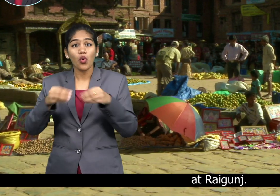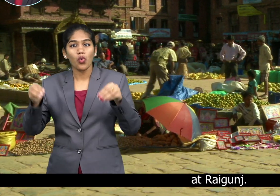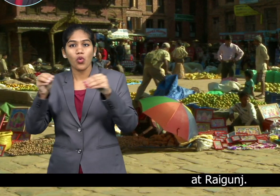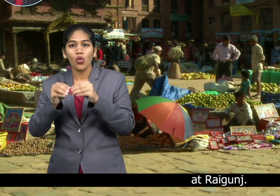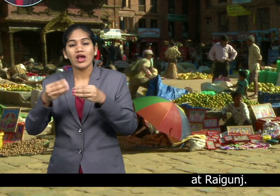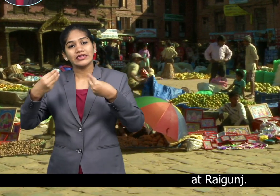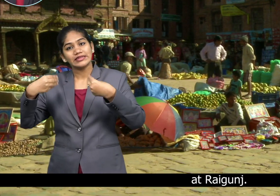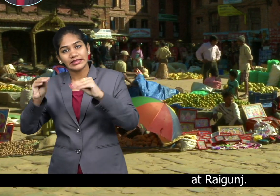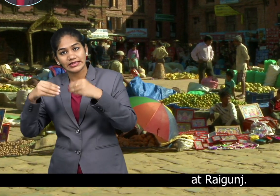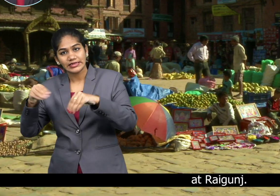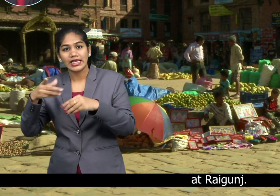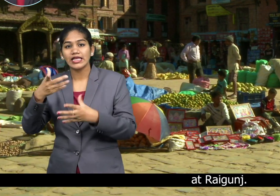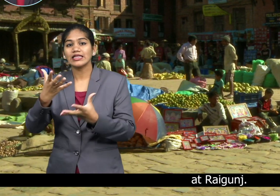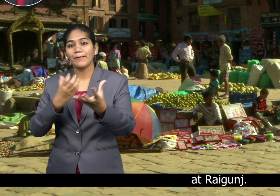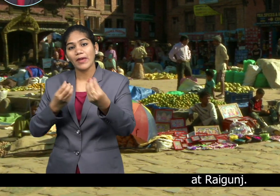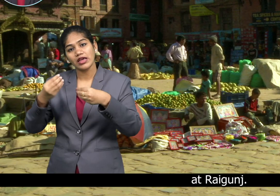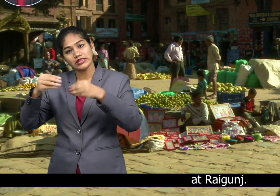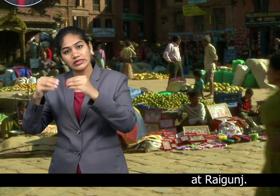at Raiganj.